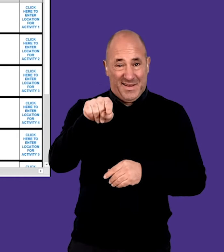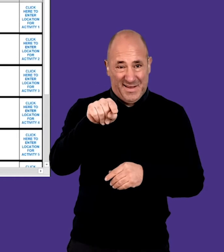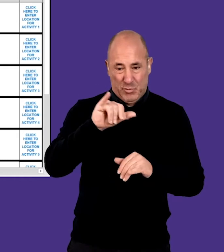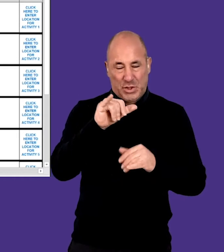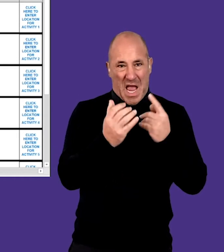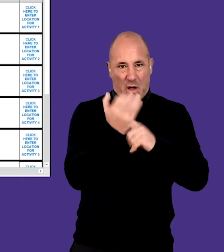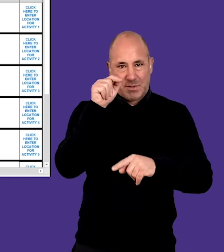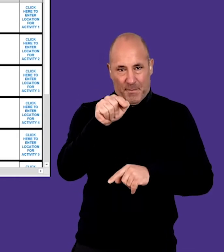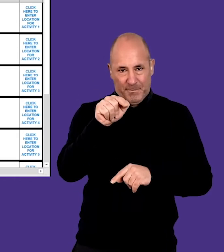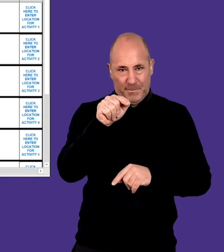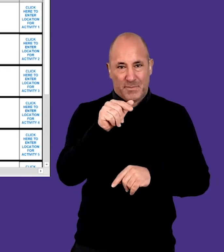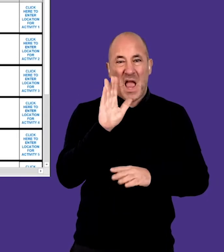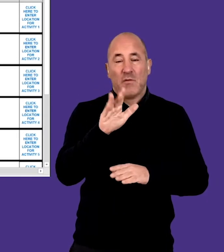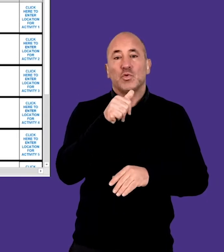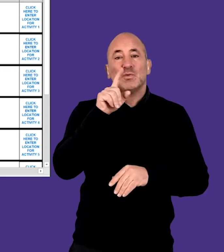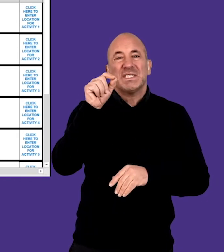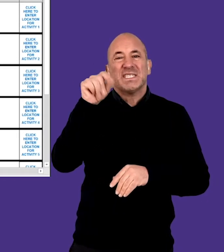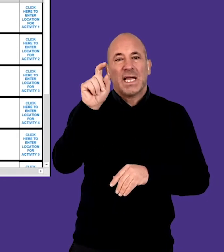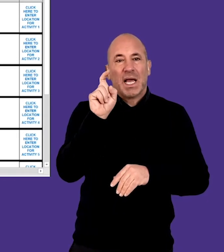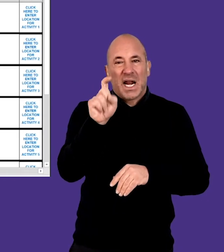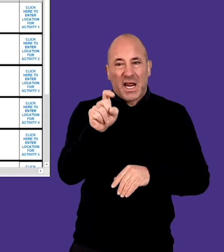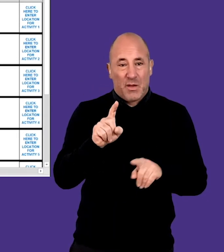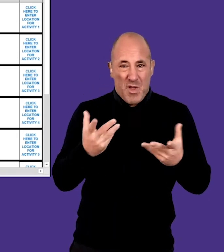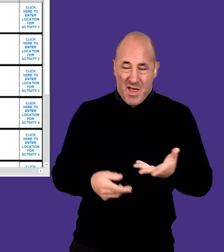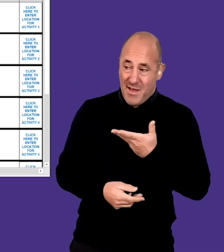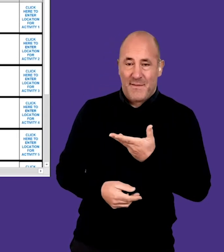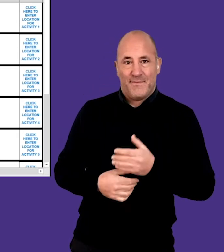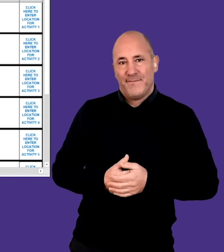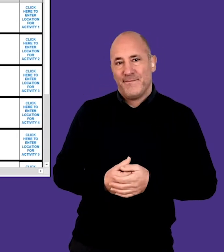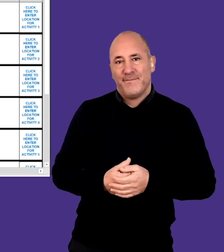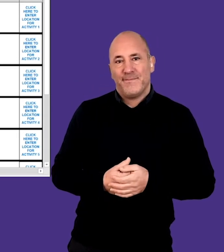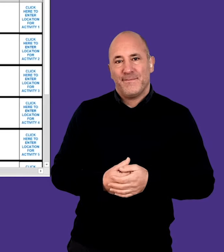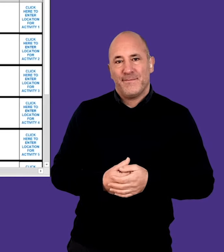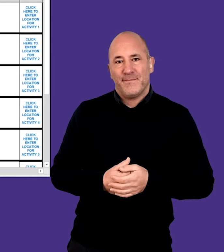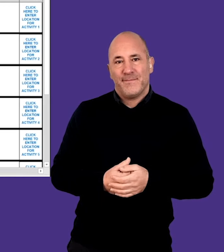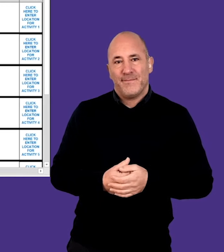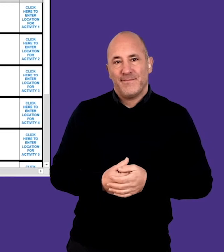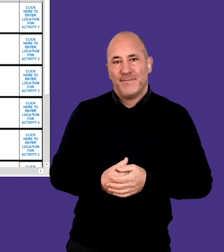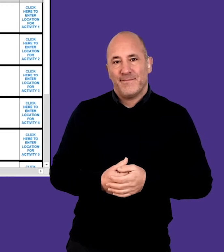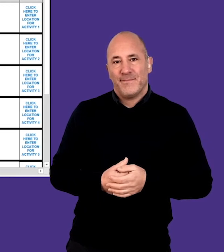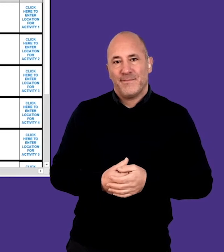selected the primary outcome, you must use the tick boxes here